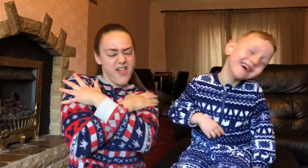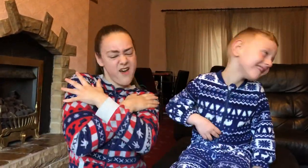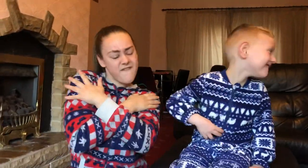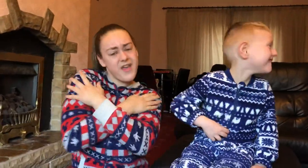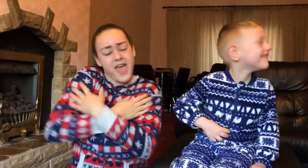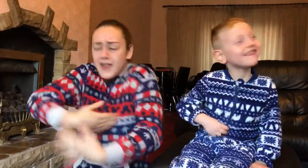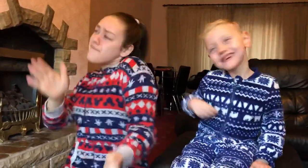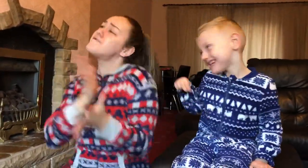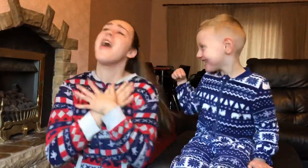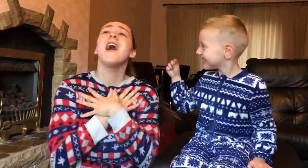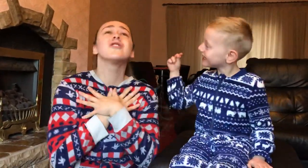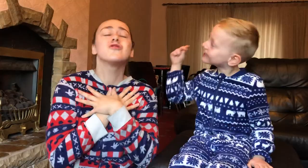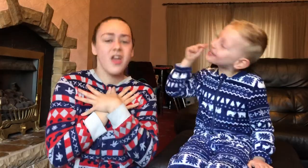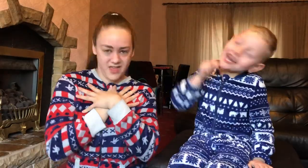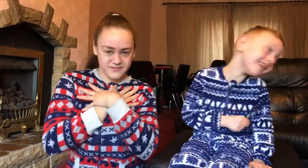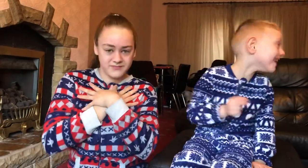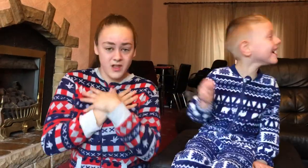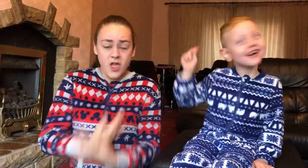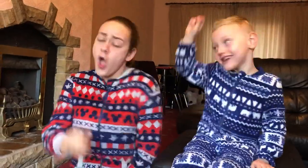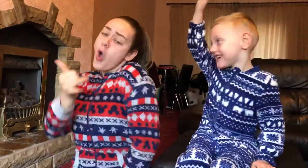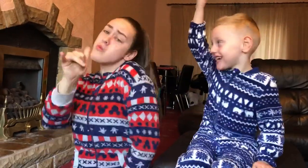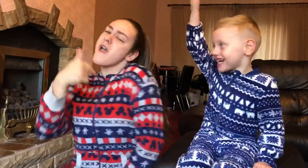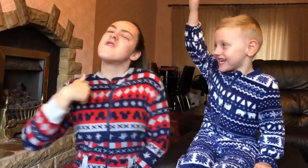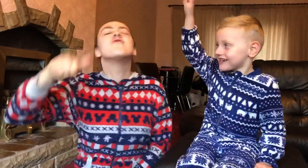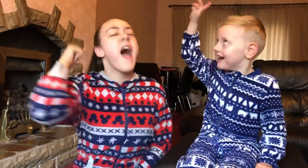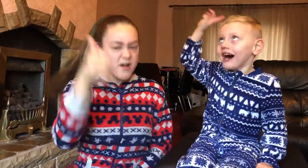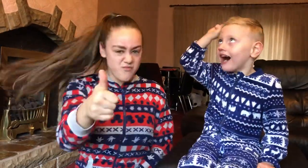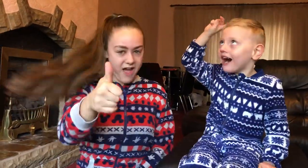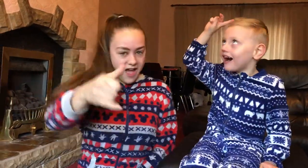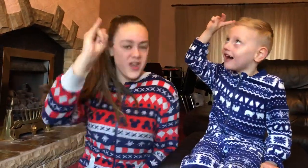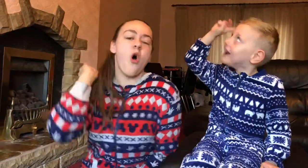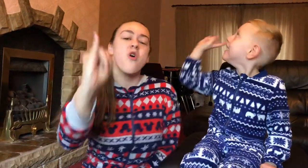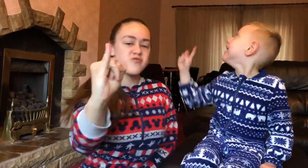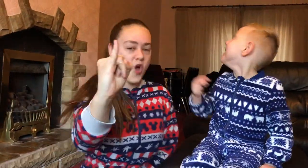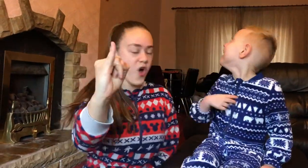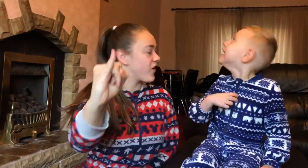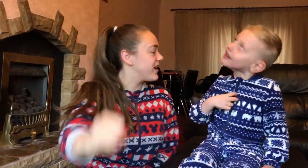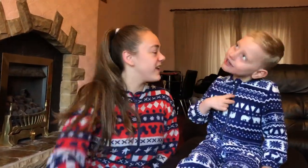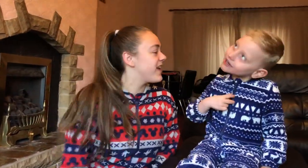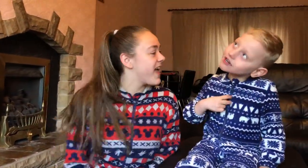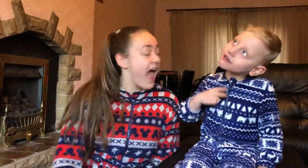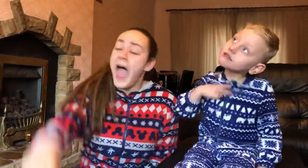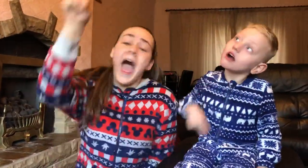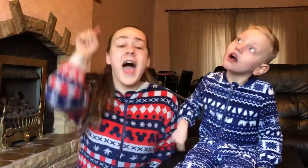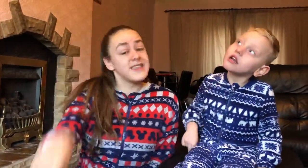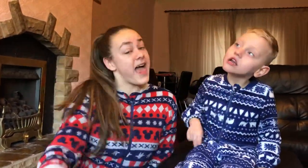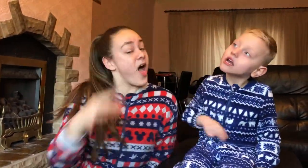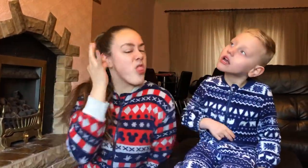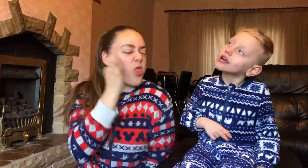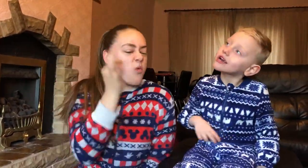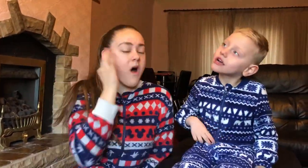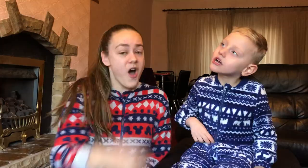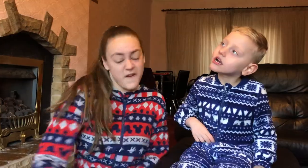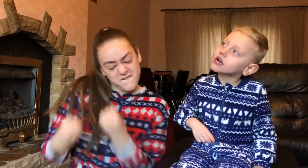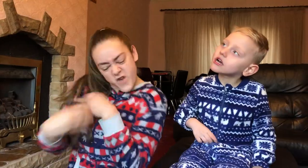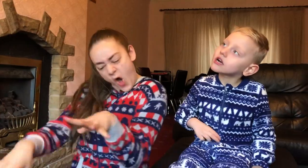love and affection Whether I'm right or wrong And down the waterfall